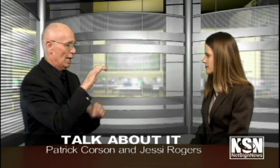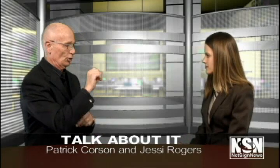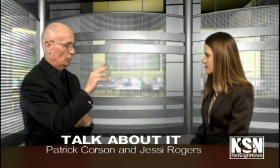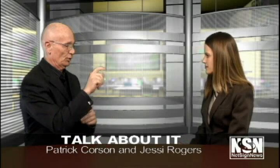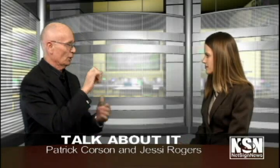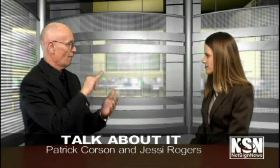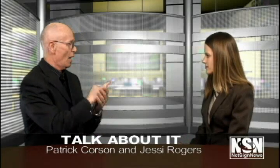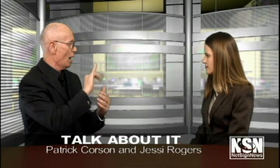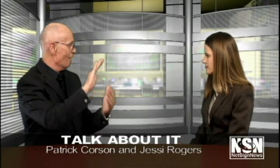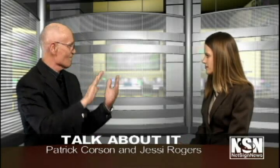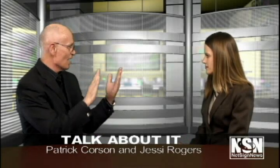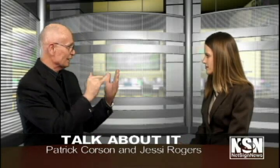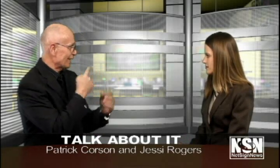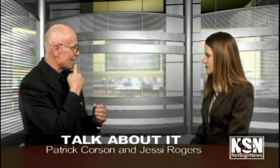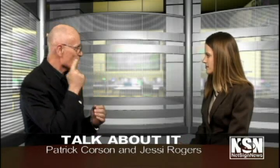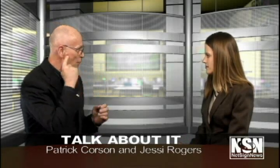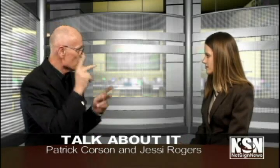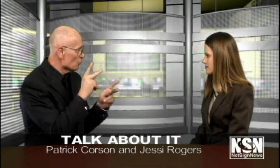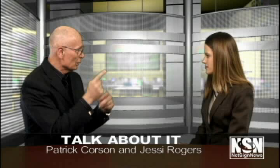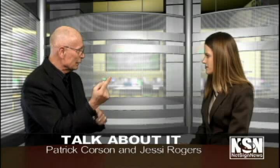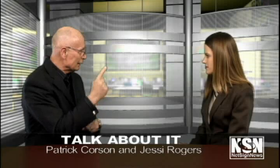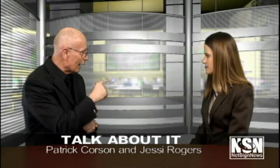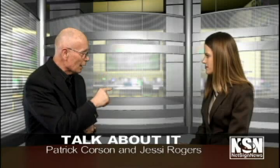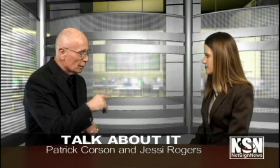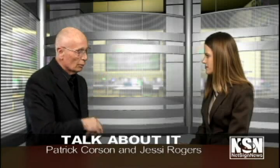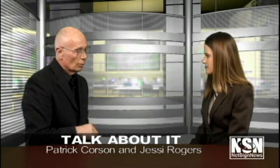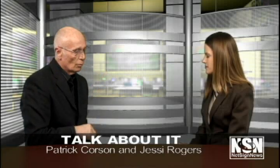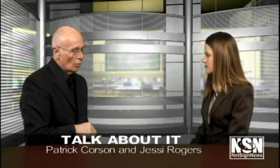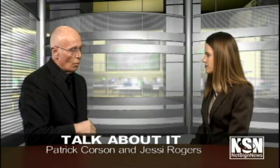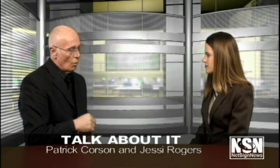many different subjects that are facing deaf people today.